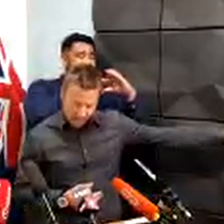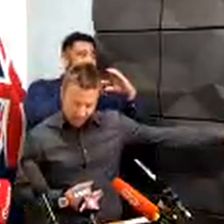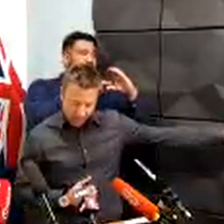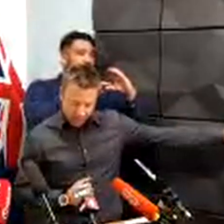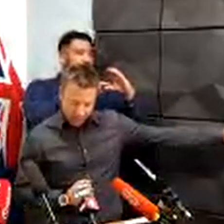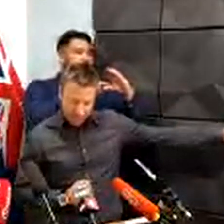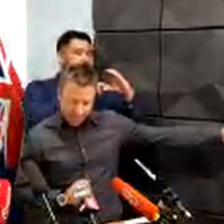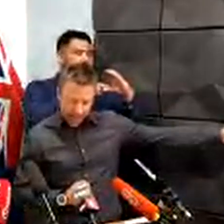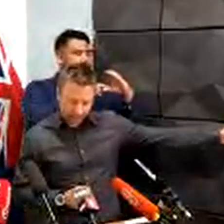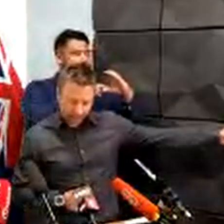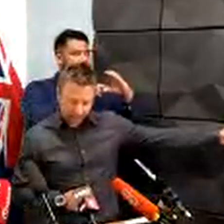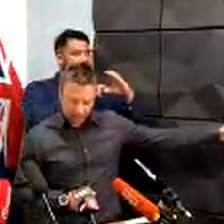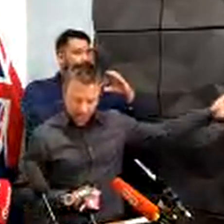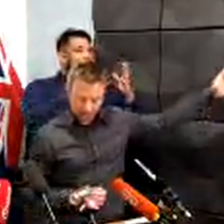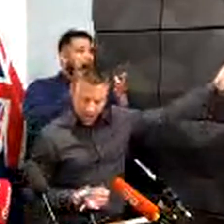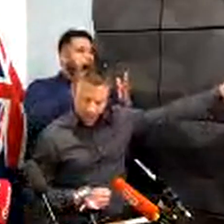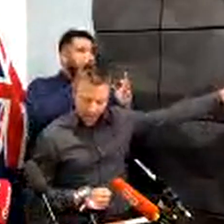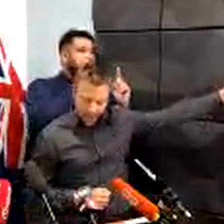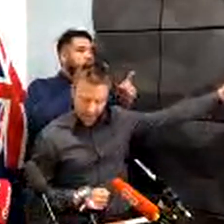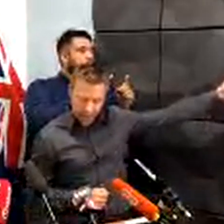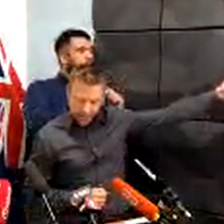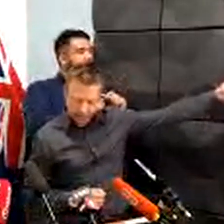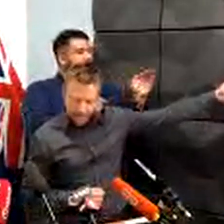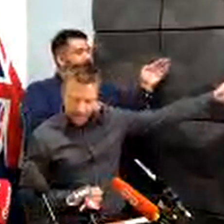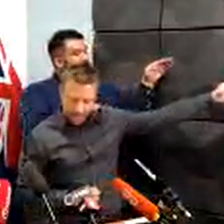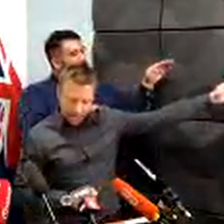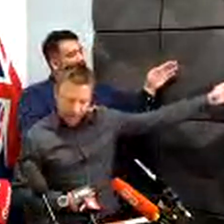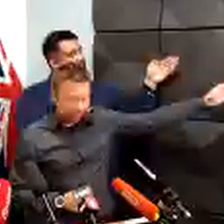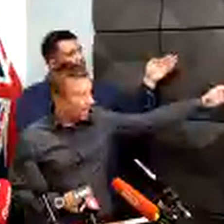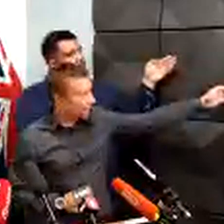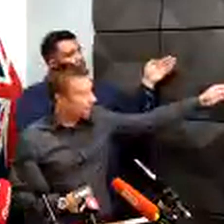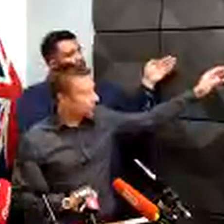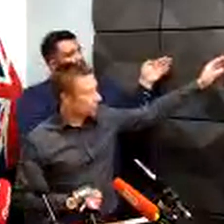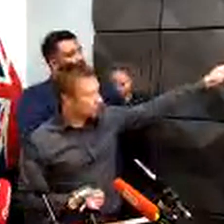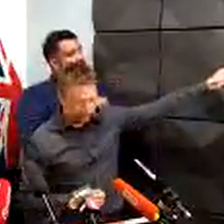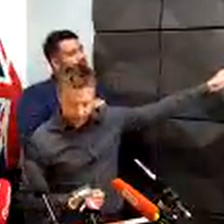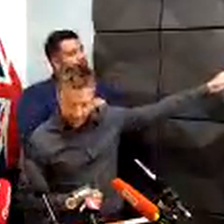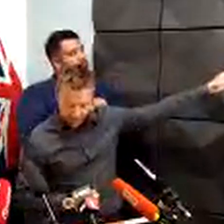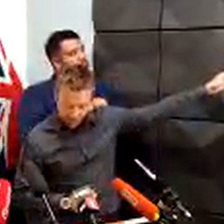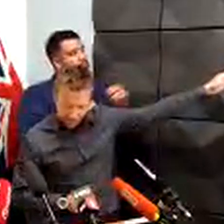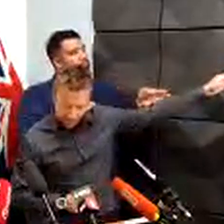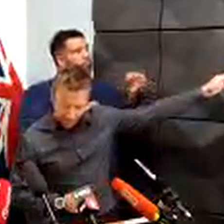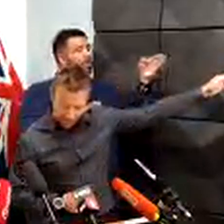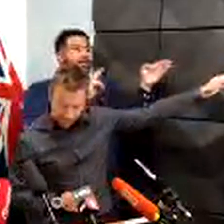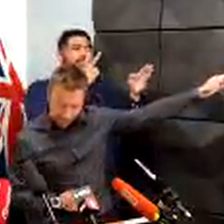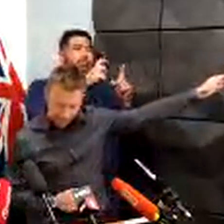The other map shows the last pre-eruption calculation for Whakaari our staff made on 2nd of December.